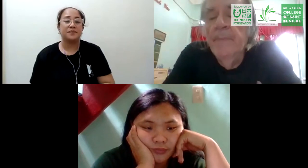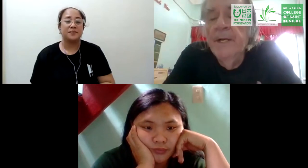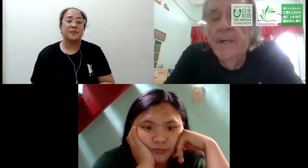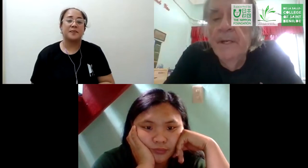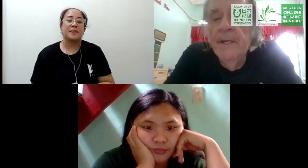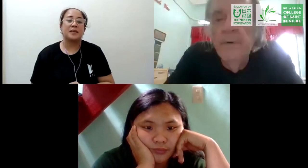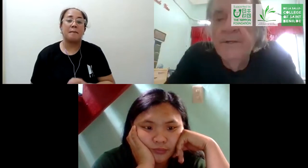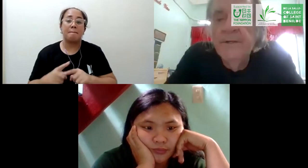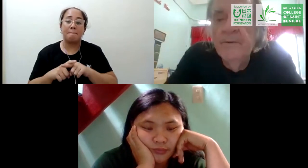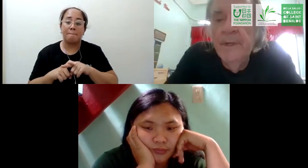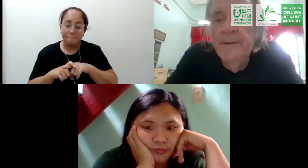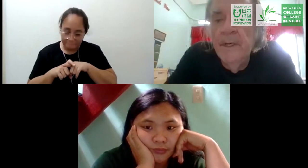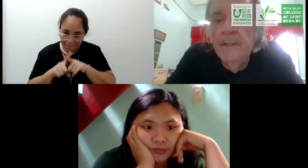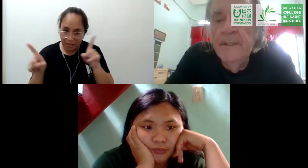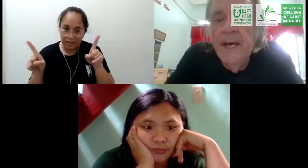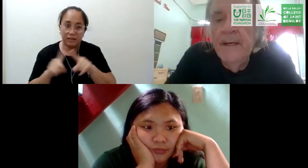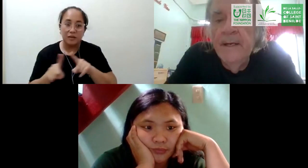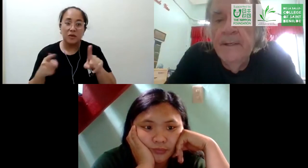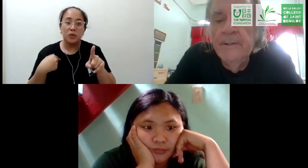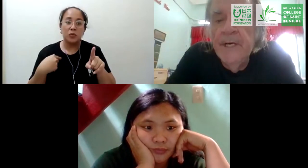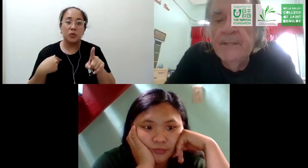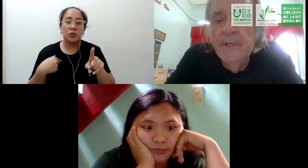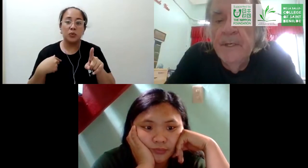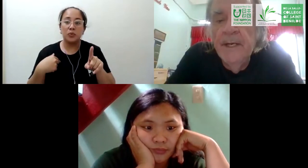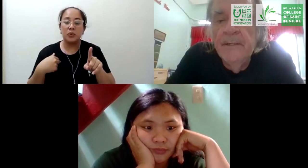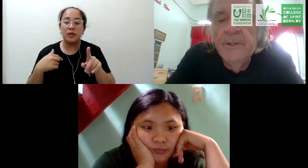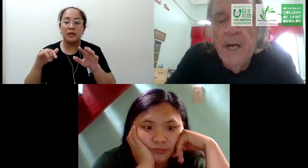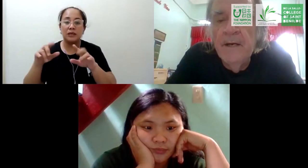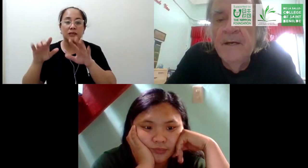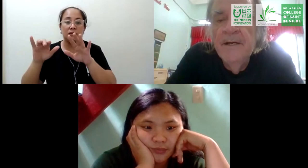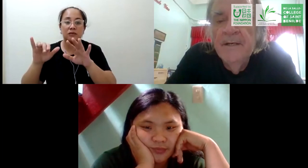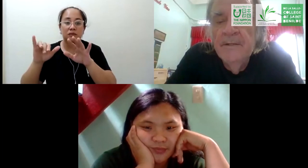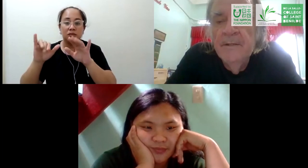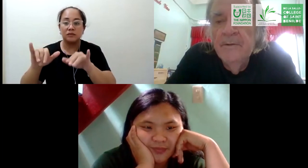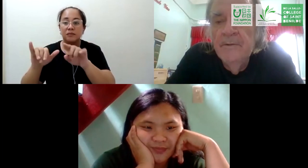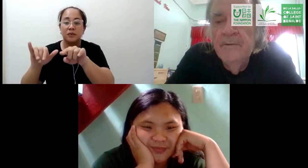But basically it will rest with Nat and Jasmine and Shock to